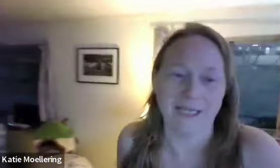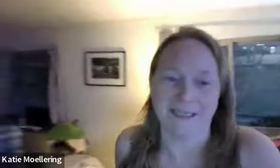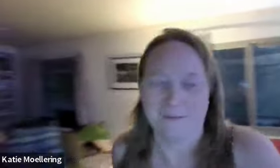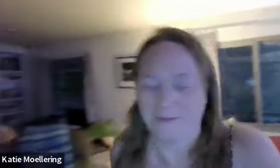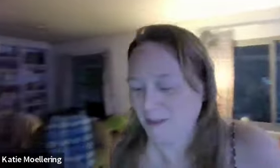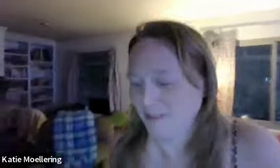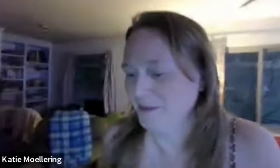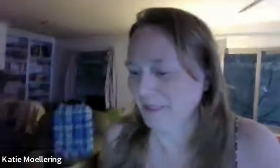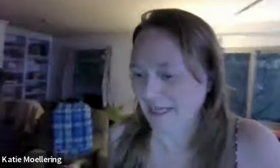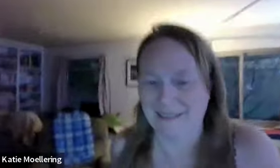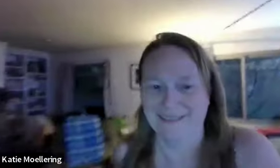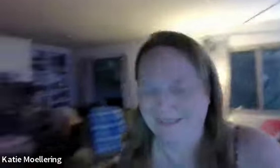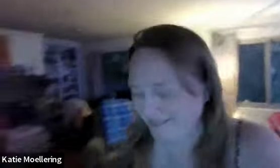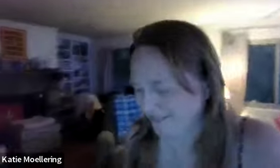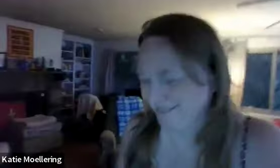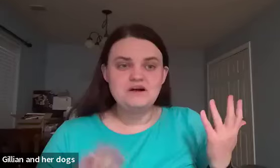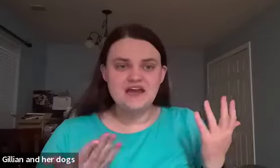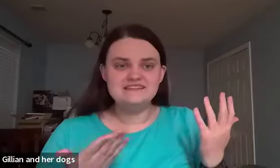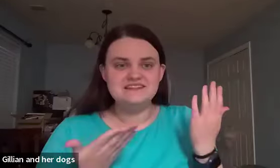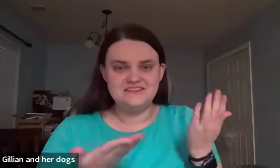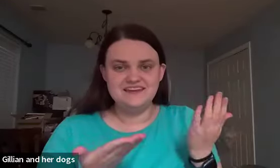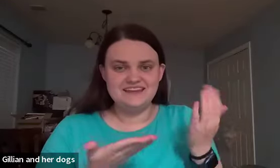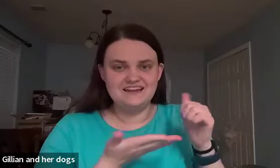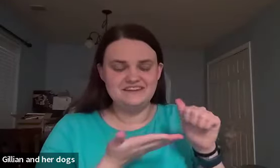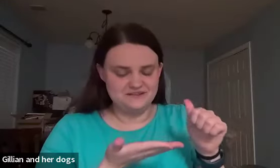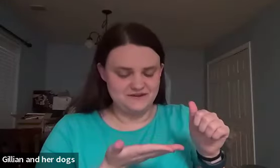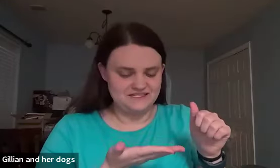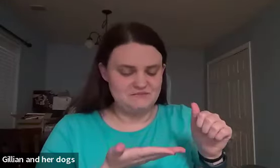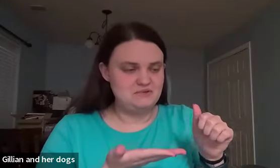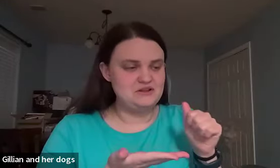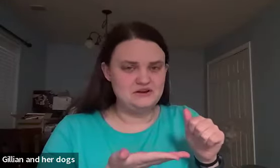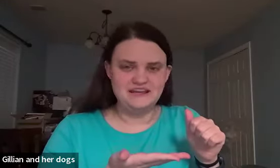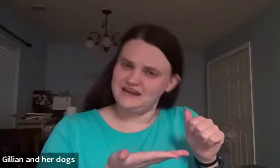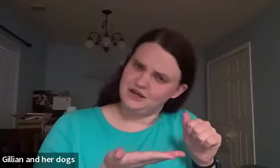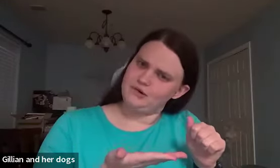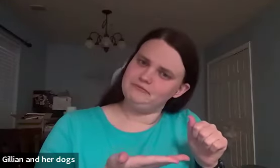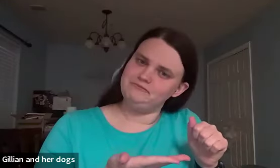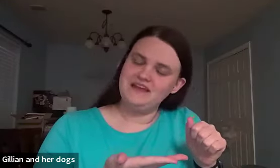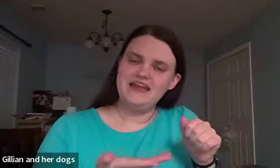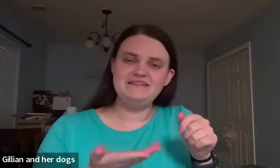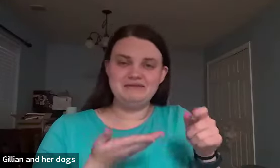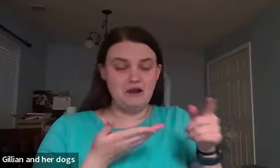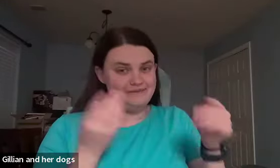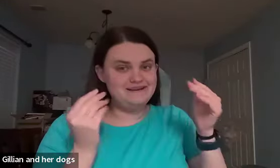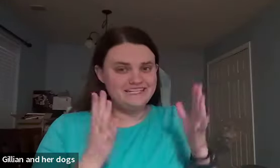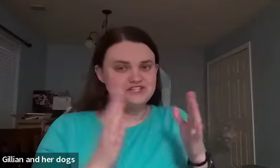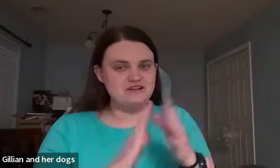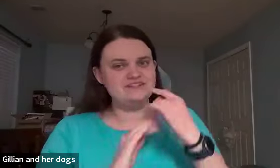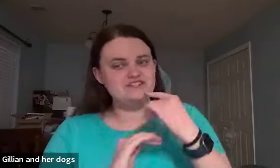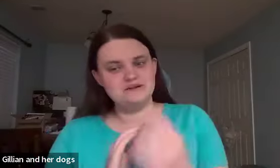man, we were still doing that. See, well, and that's the thing that I think is funny is I remember learning it and going, and like my teacher even straight